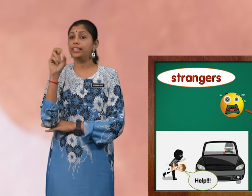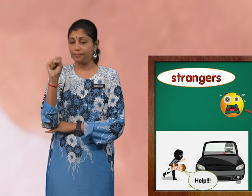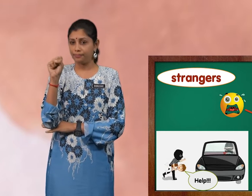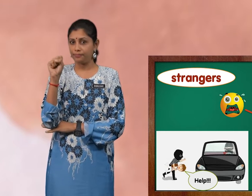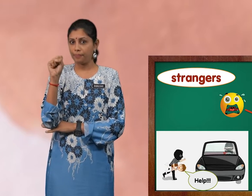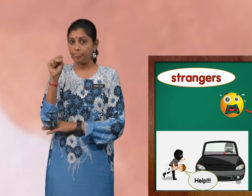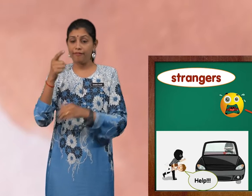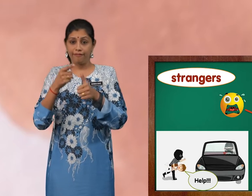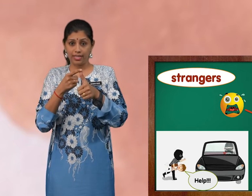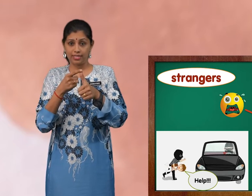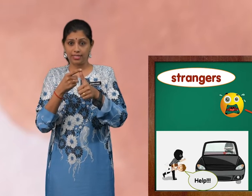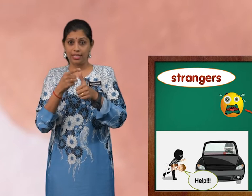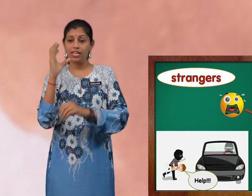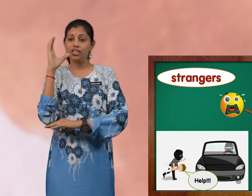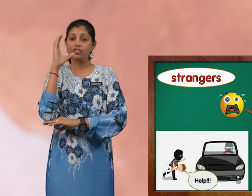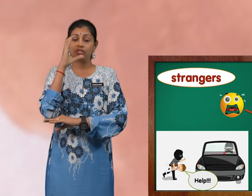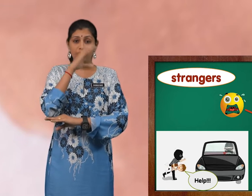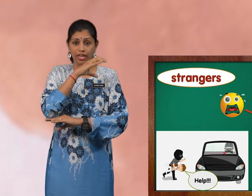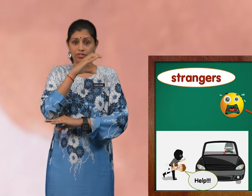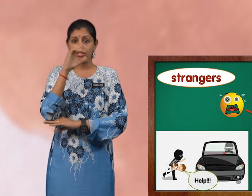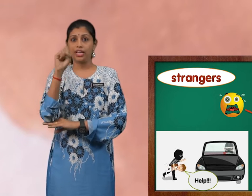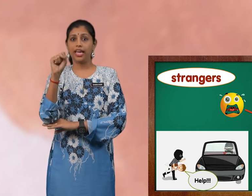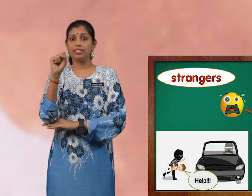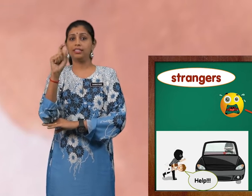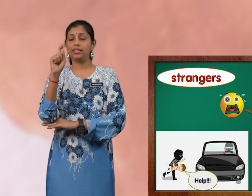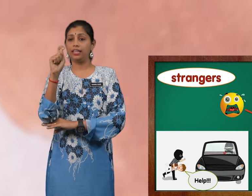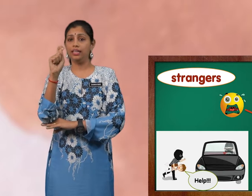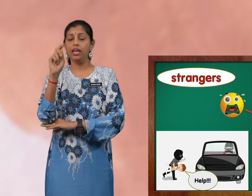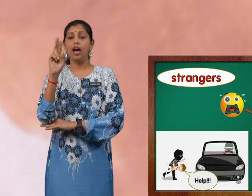them? First, strange,